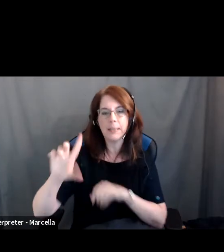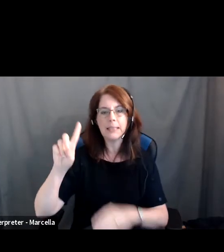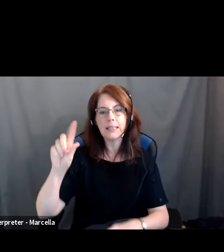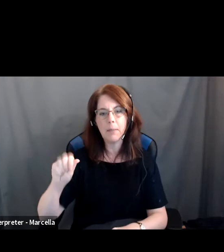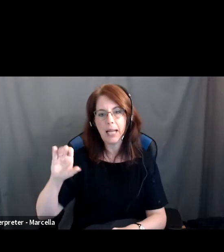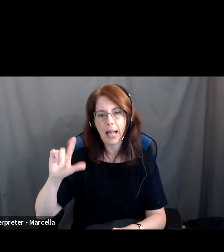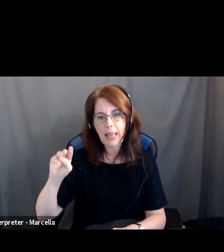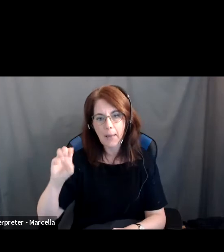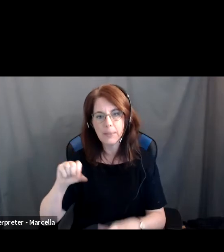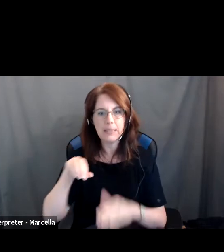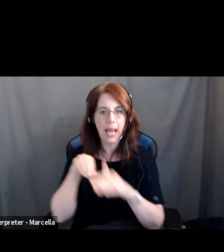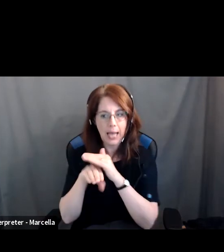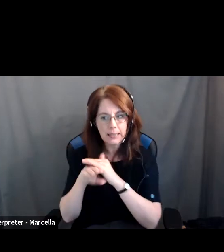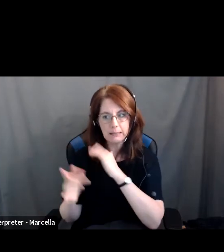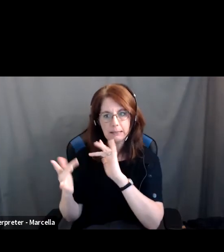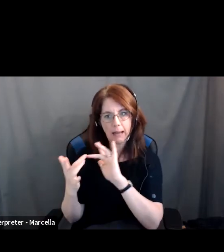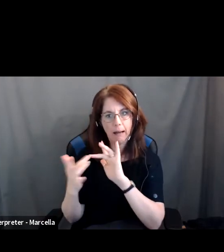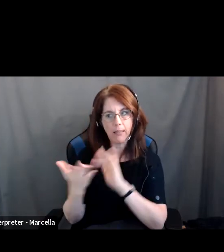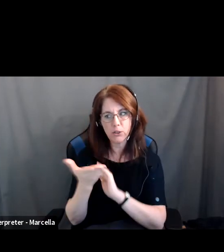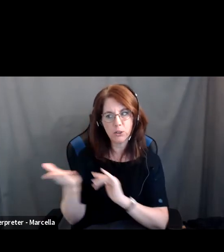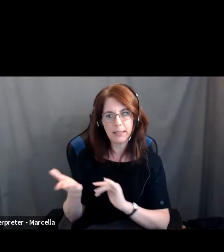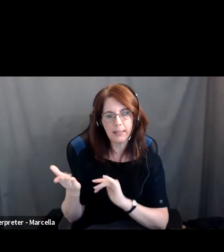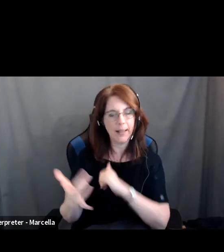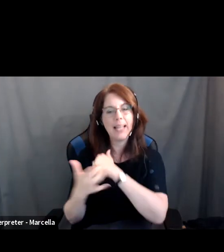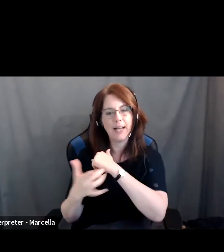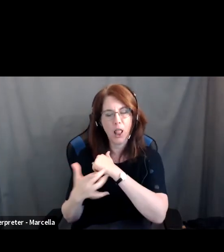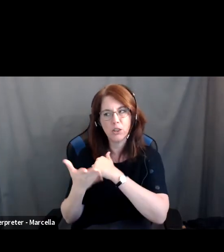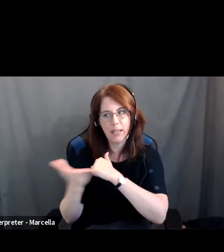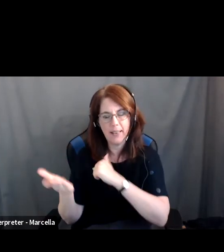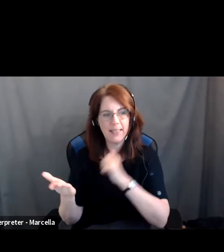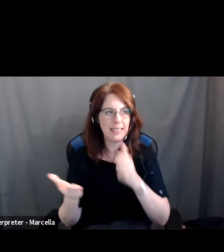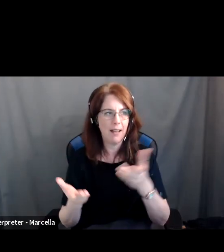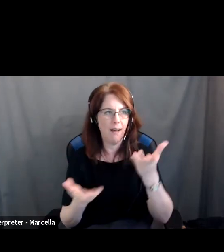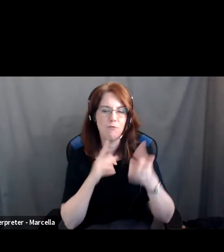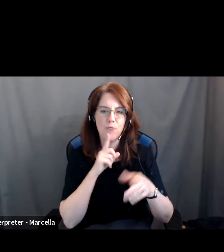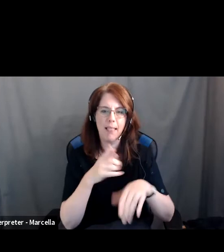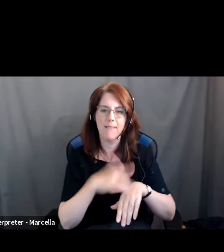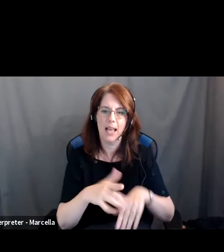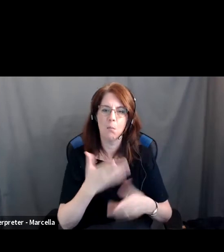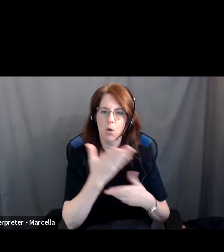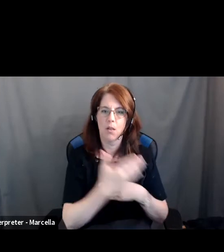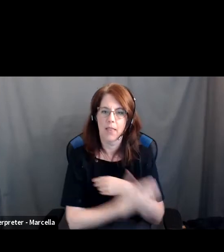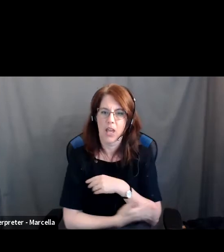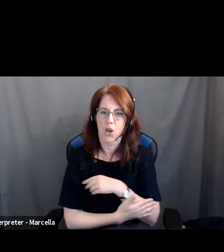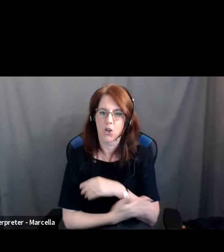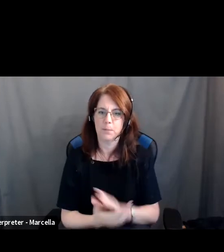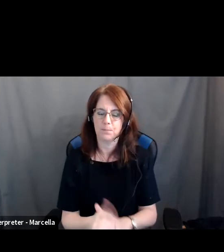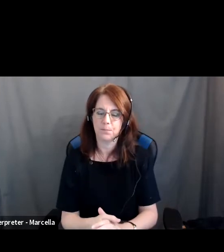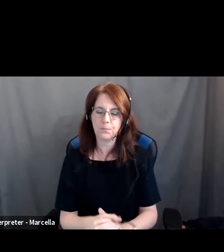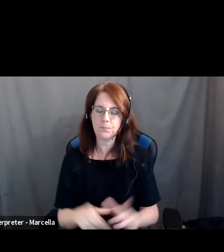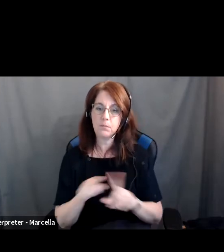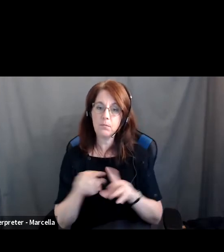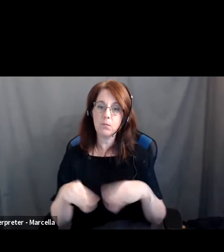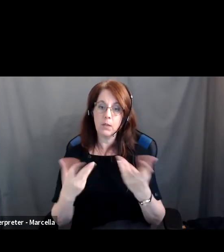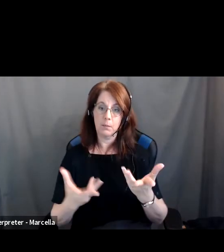able to access the technology that's really not there in a rural community. And we're also being able to provide our